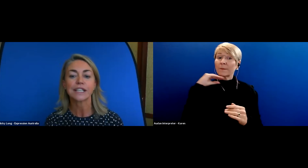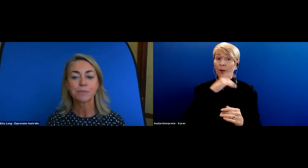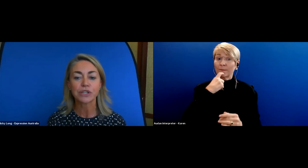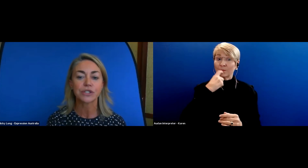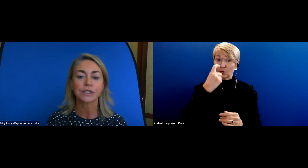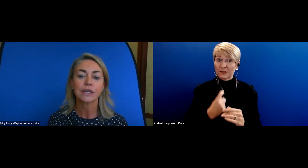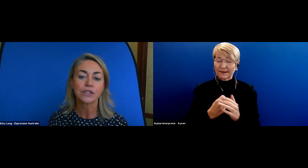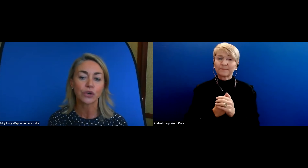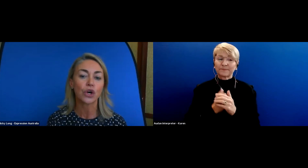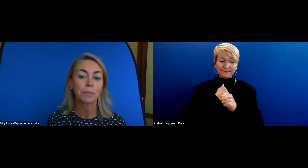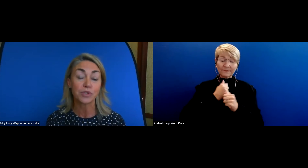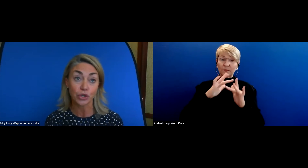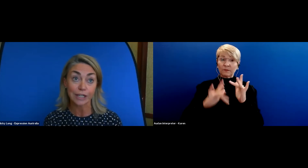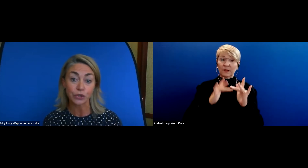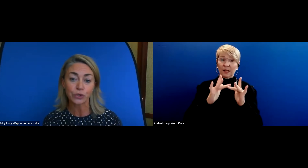website,